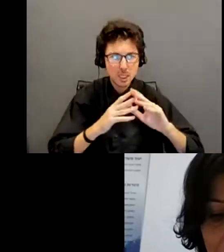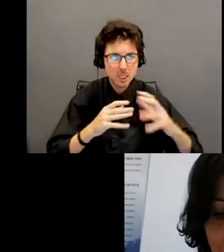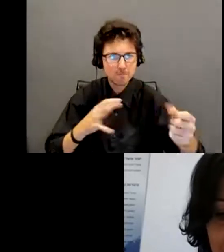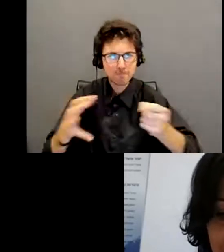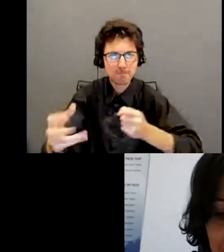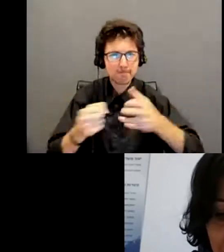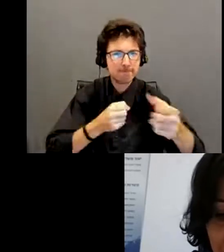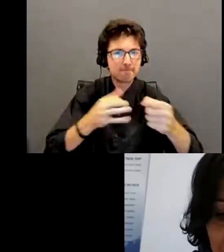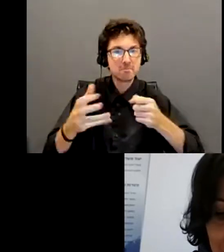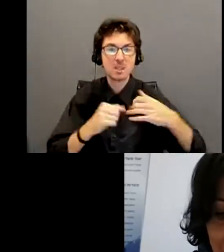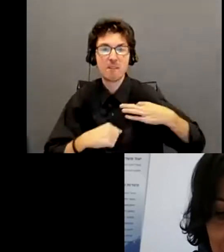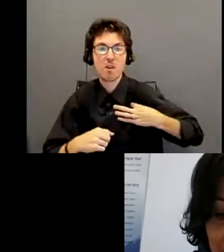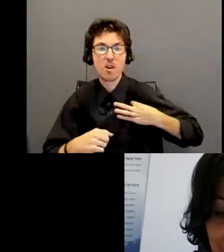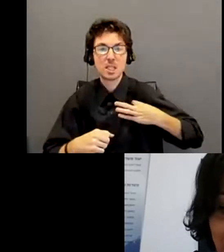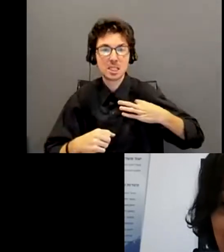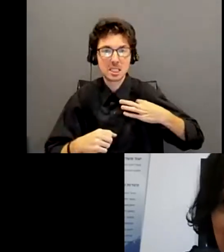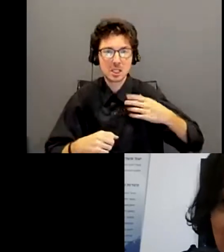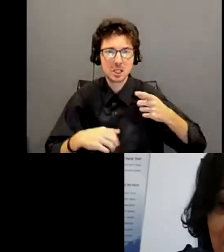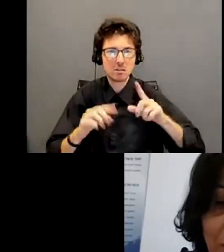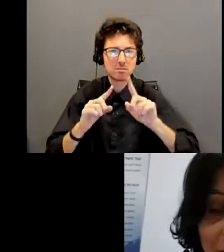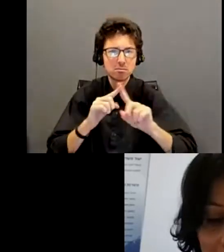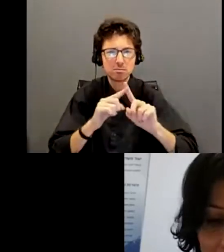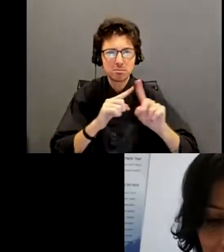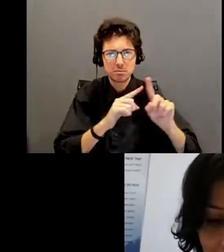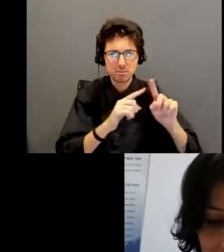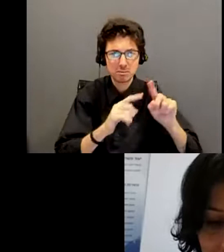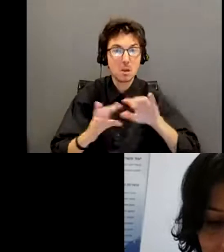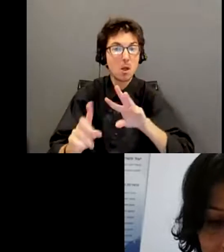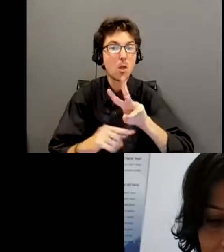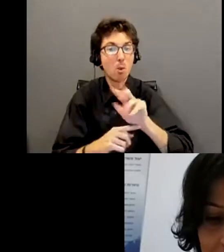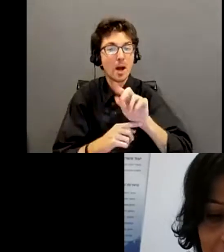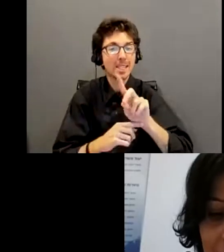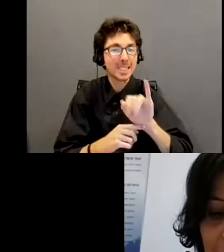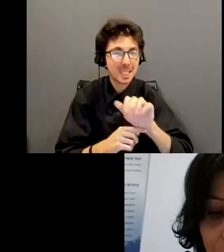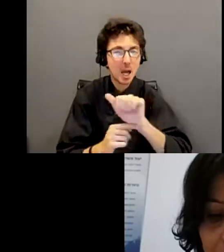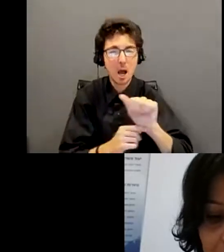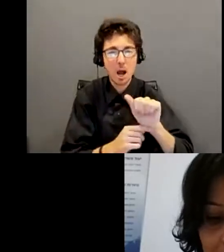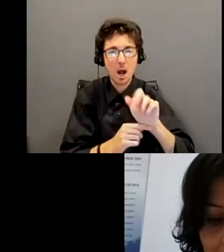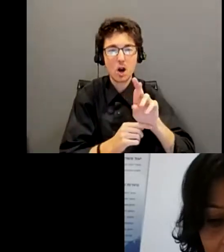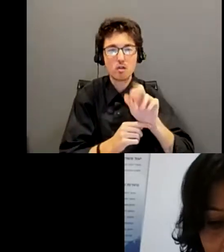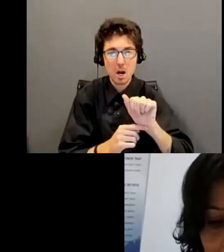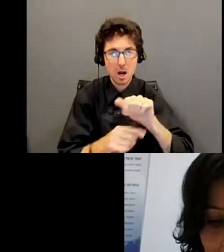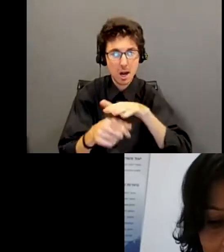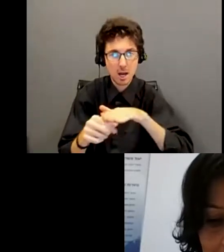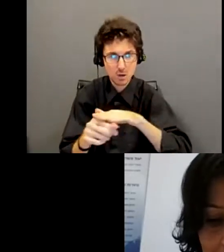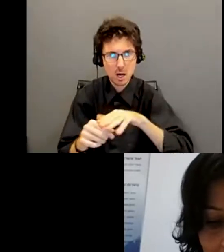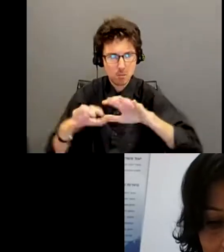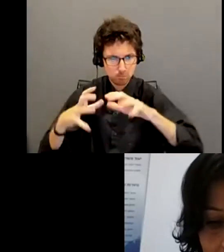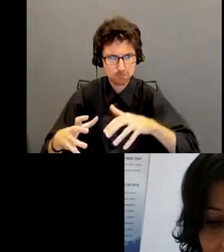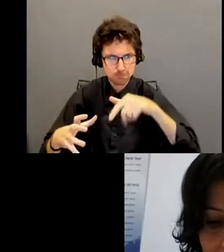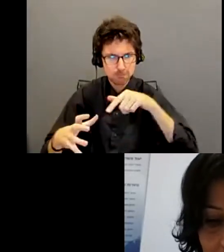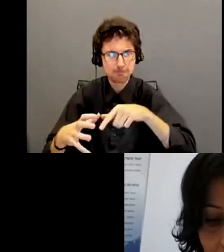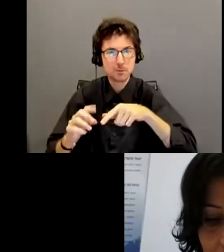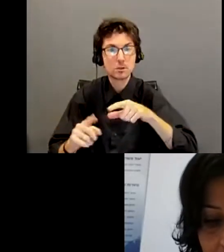schools, graduates, and university students. Trainees and volunteers work together during their meetings in